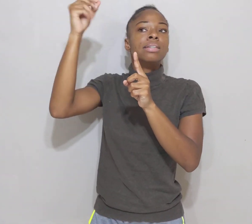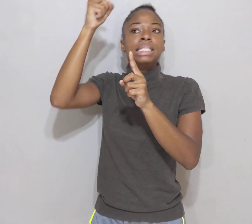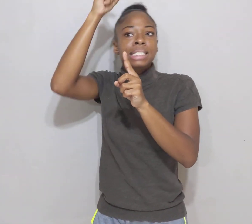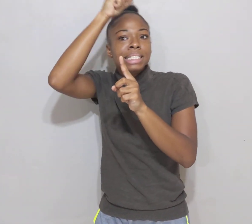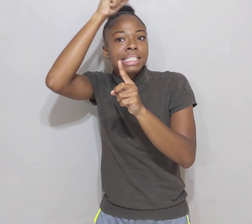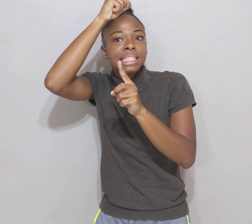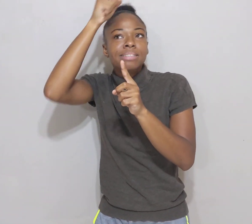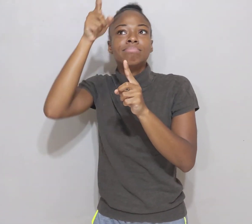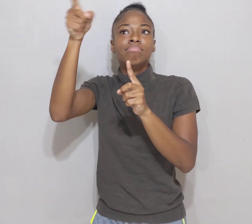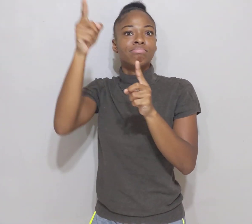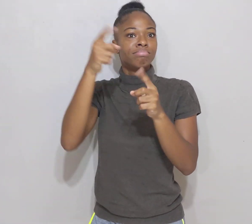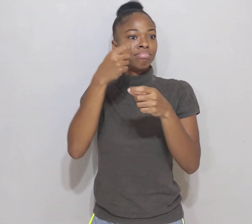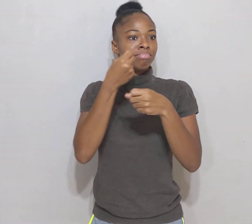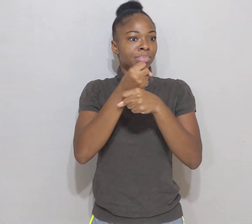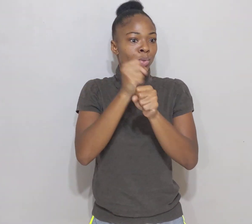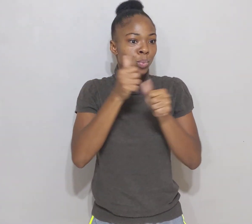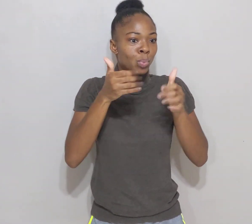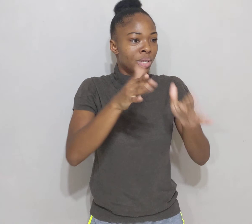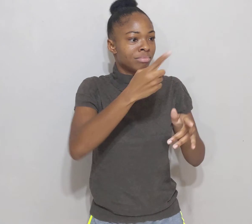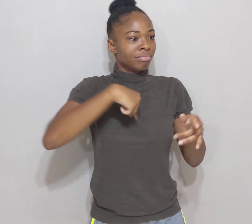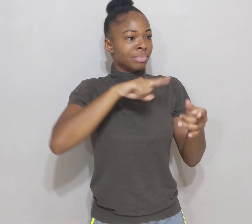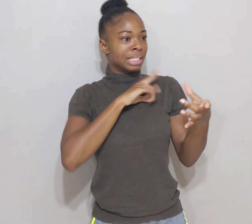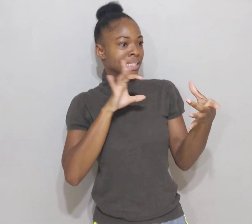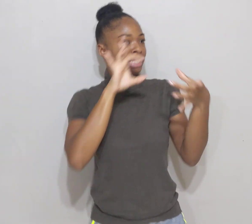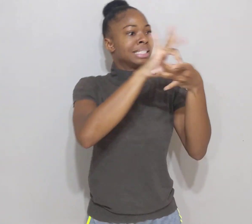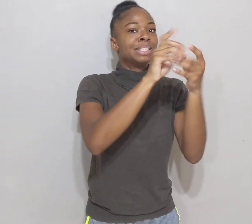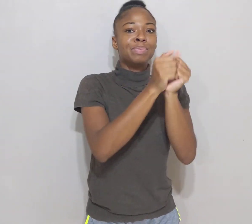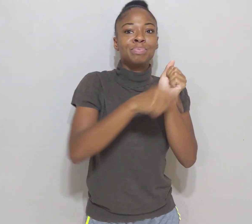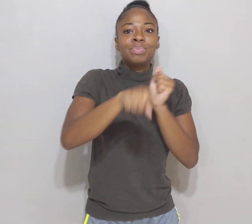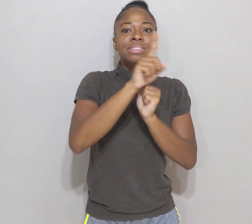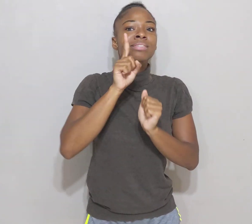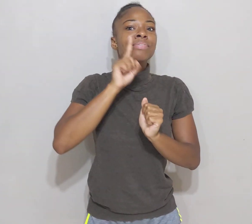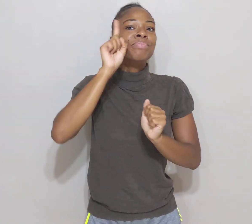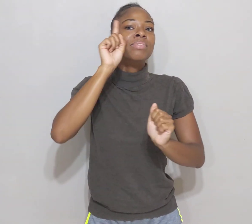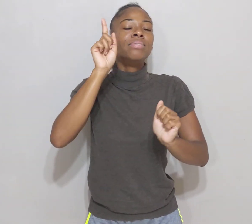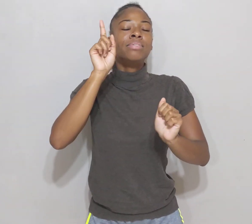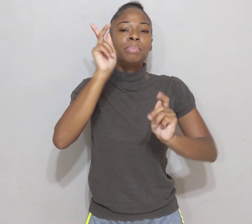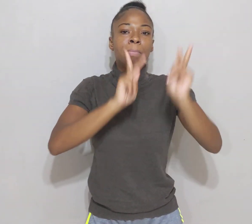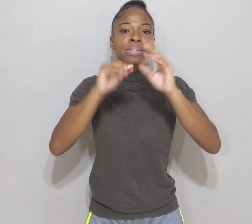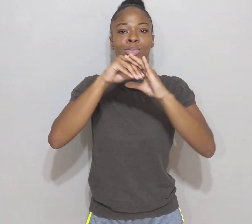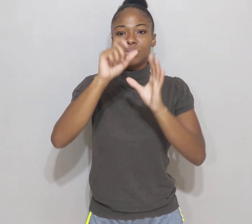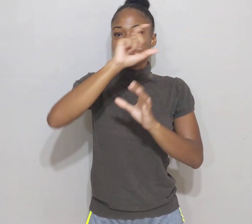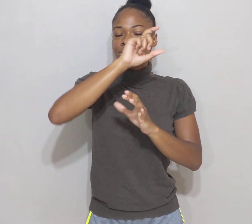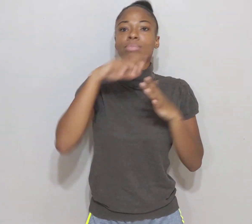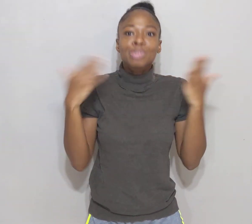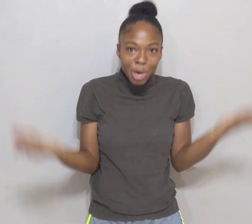that Kiran and this other man that was working there,